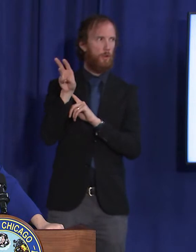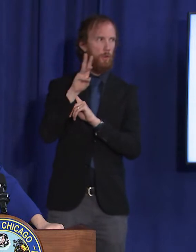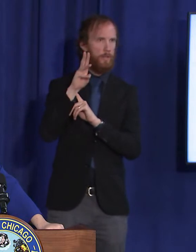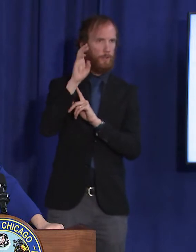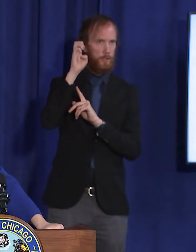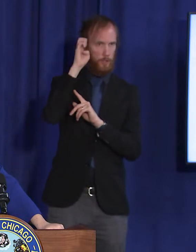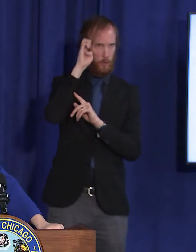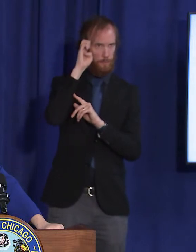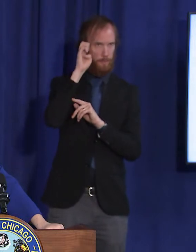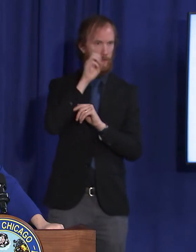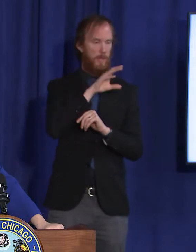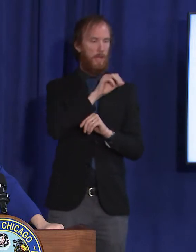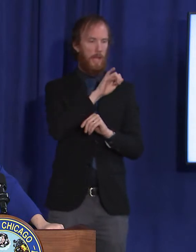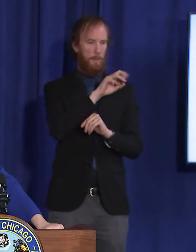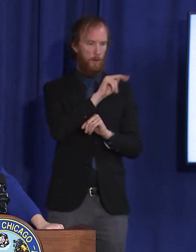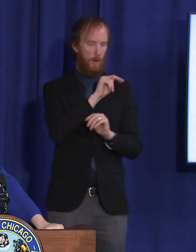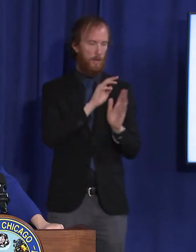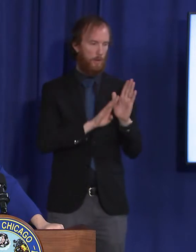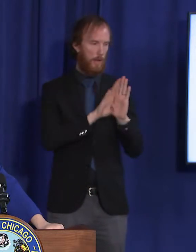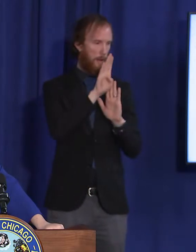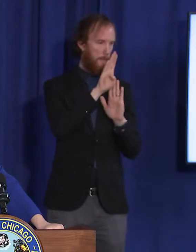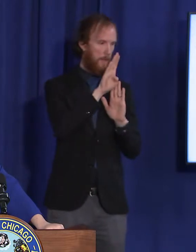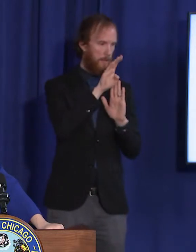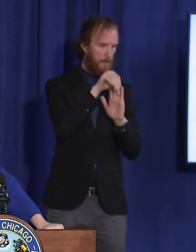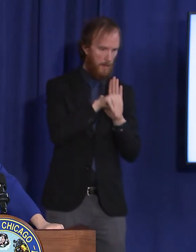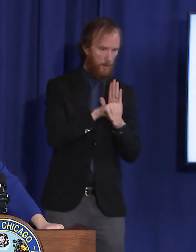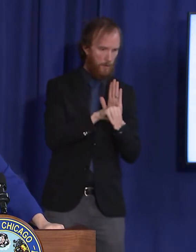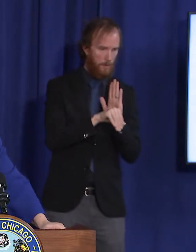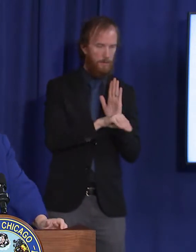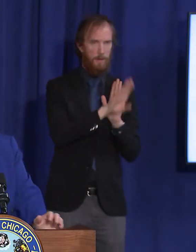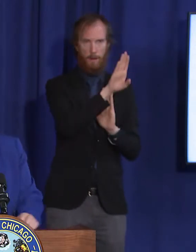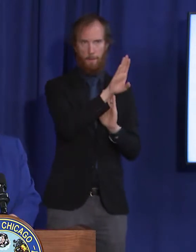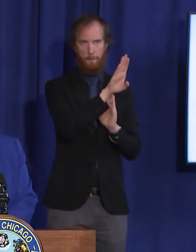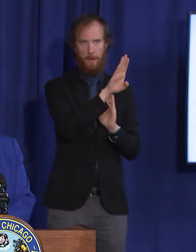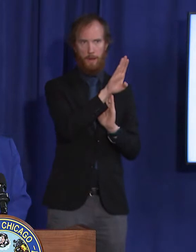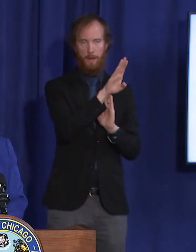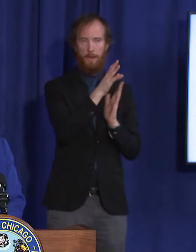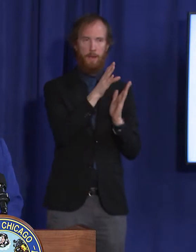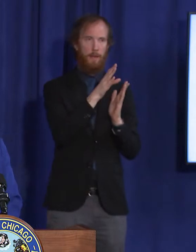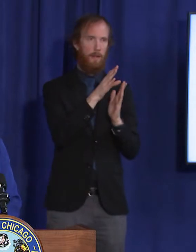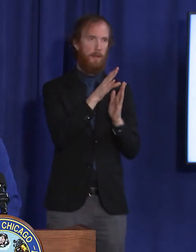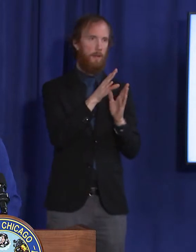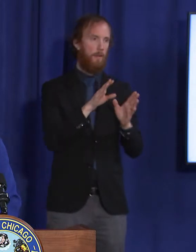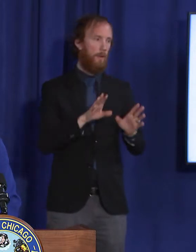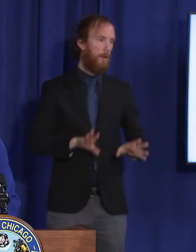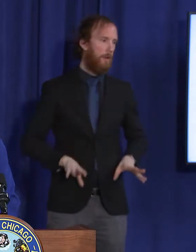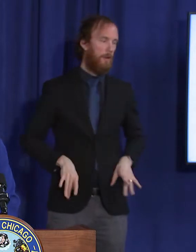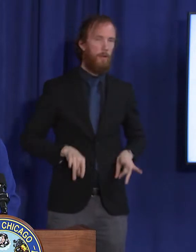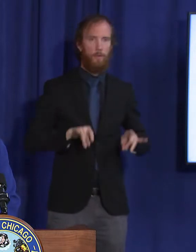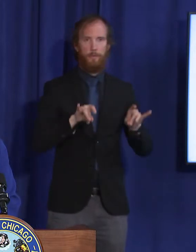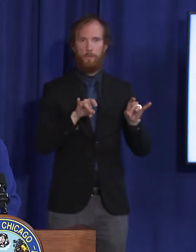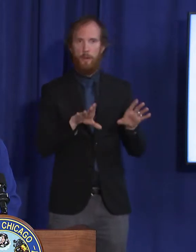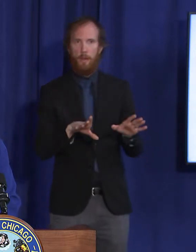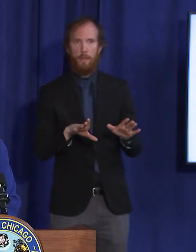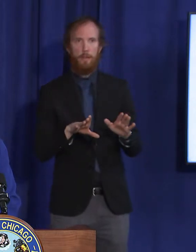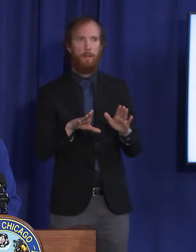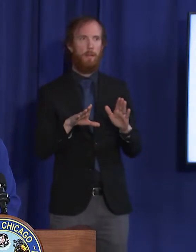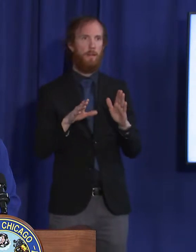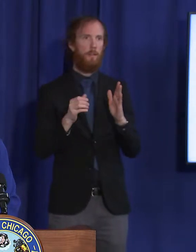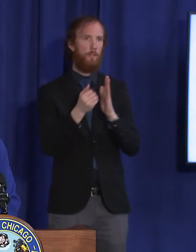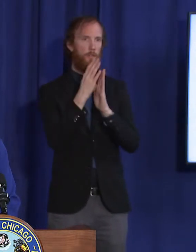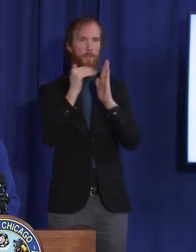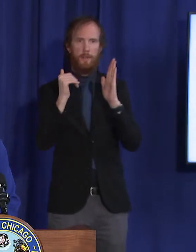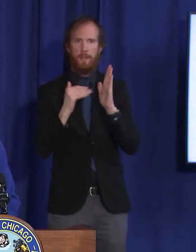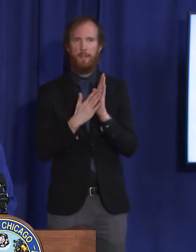initial Omicron boost, and then they went down, and then they're going up again. It's Western Europe, Australia, and New Zealand are going the same way. I know these places are not one-to-one, but why would the